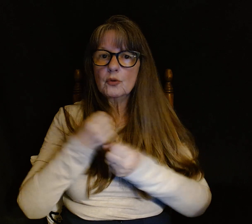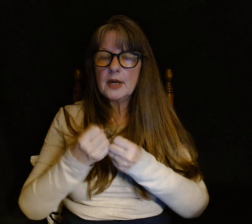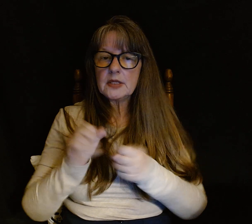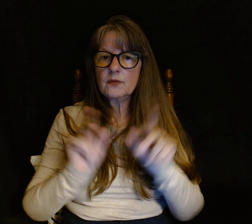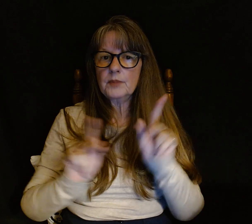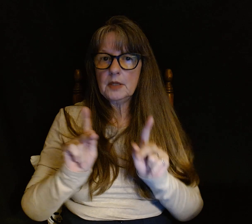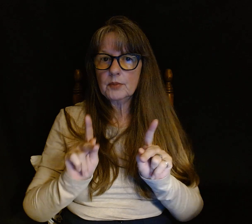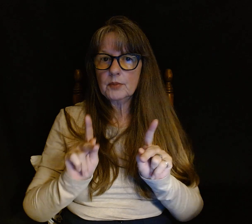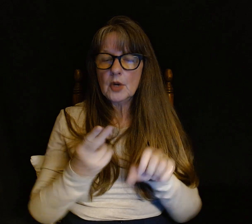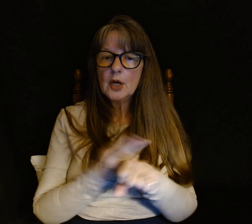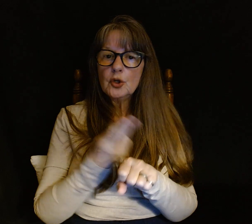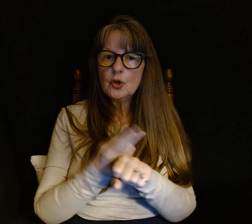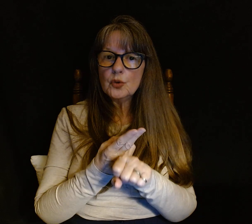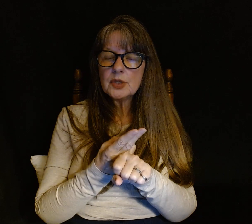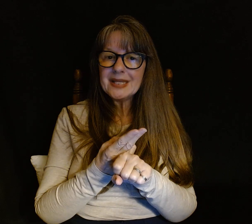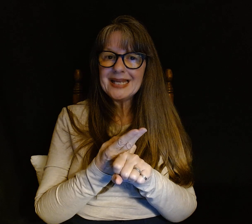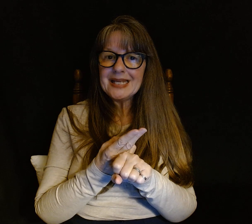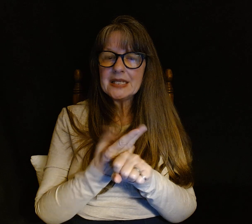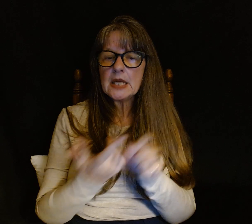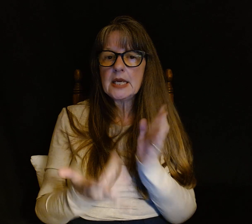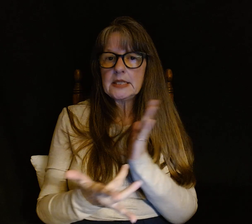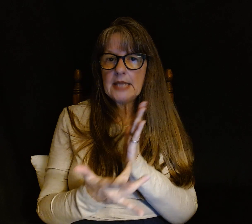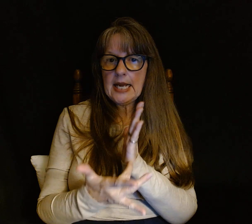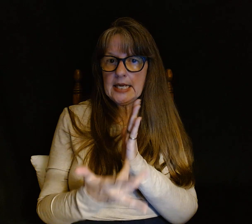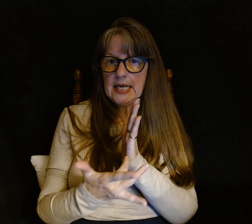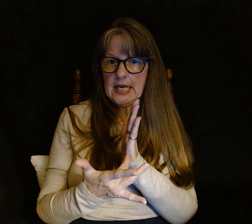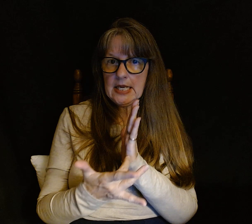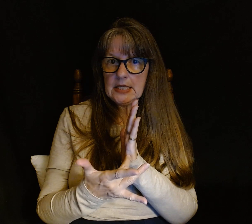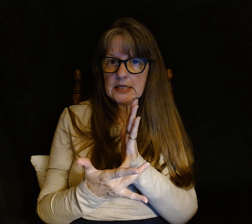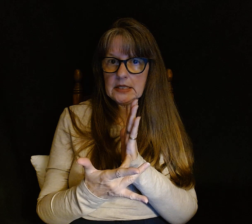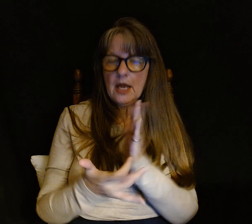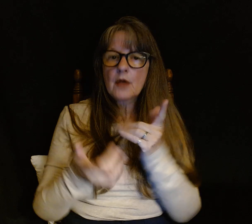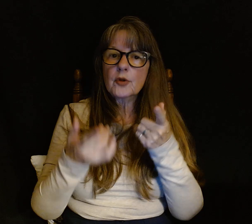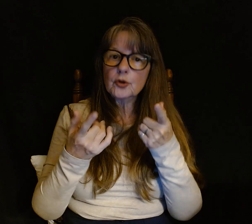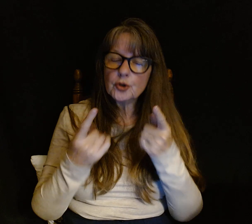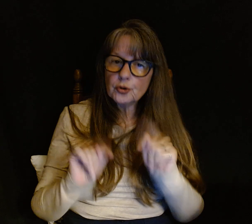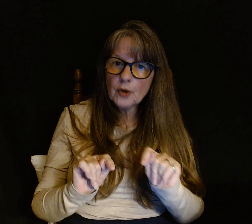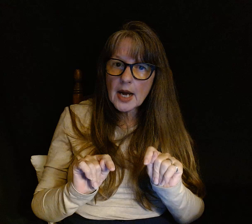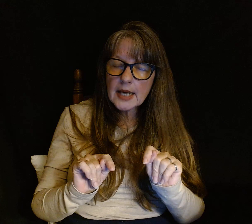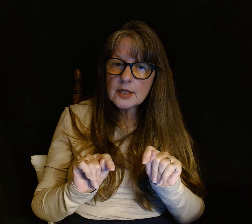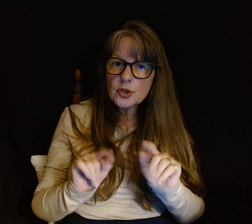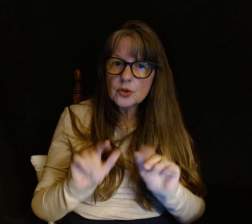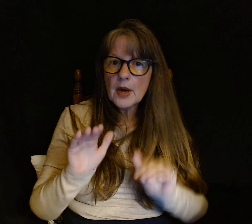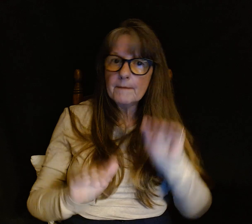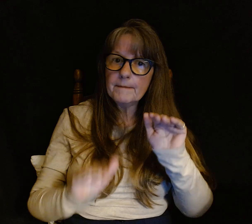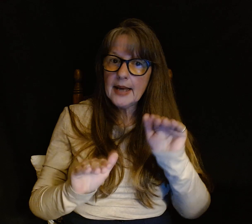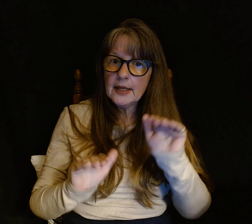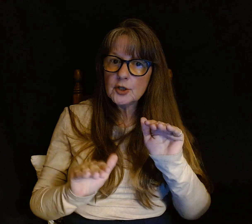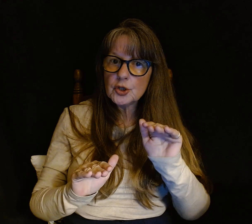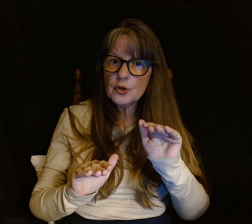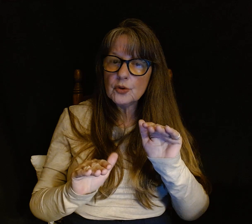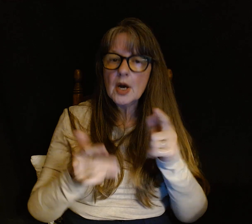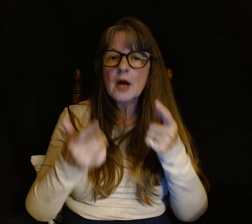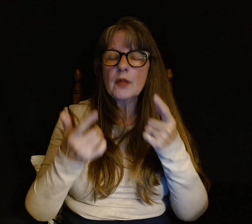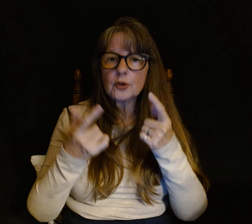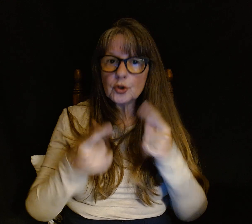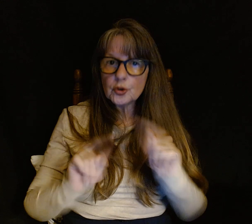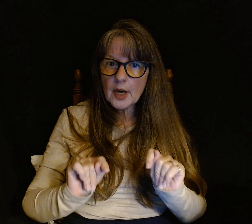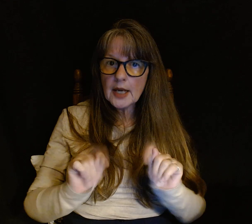aggressive people use these techniques, they're trying to unbalance you. They're trying to